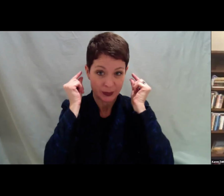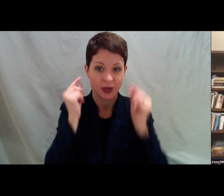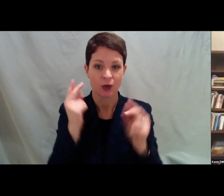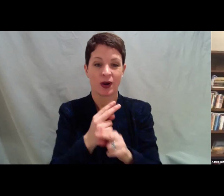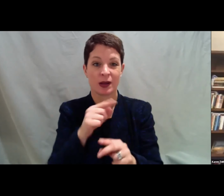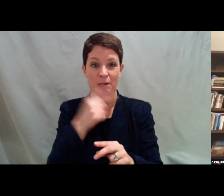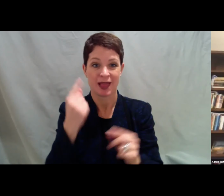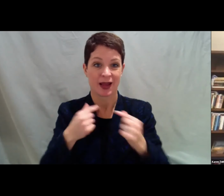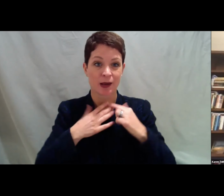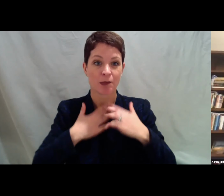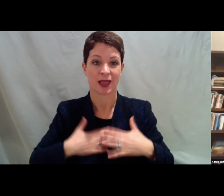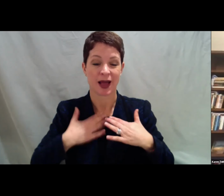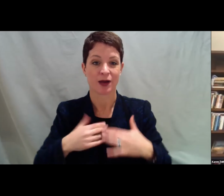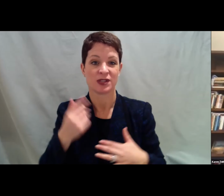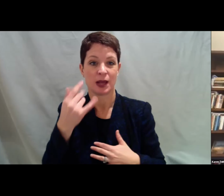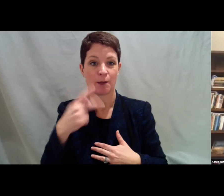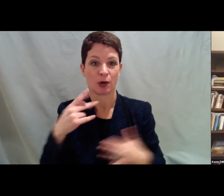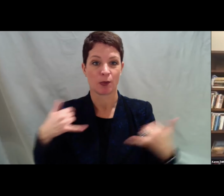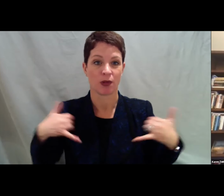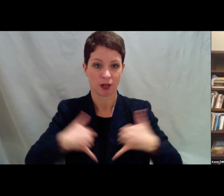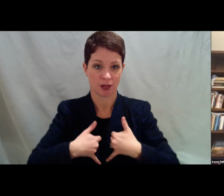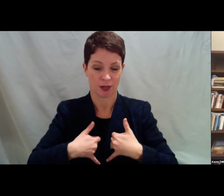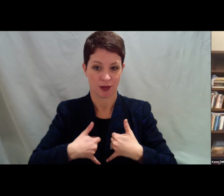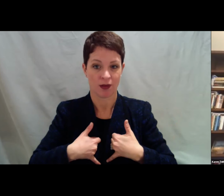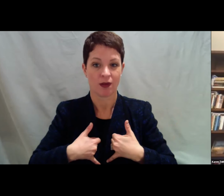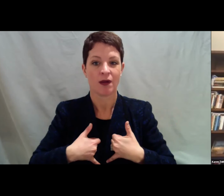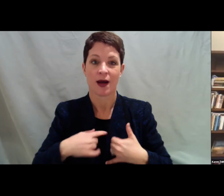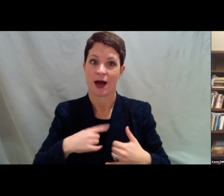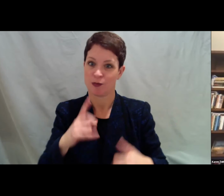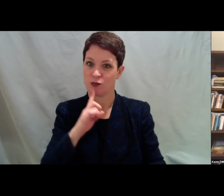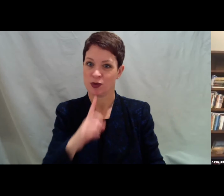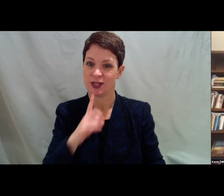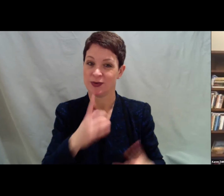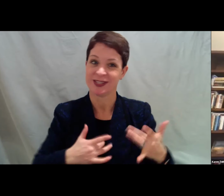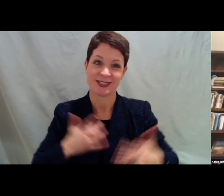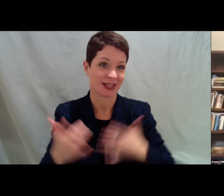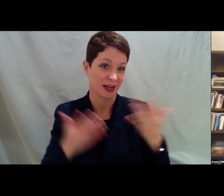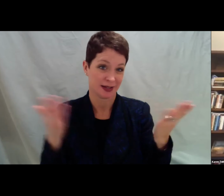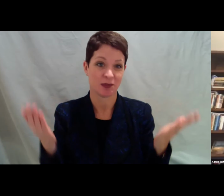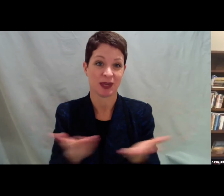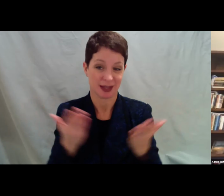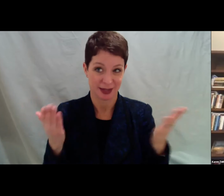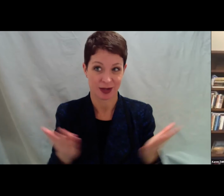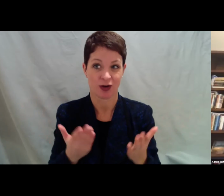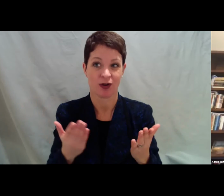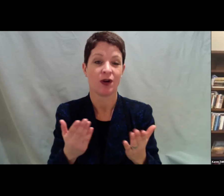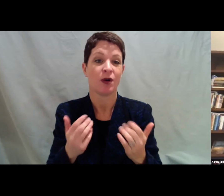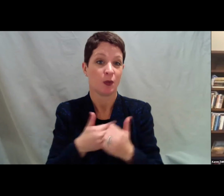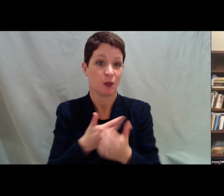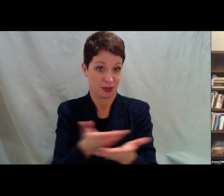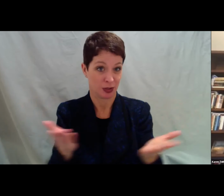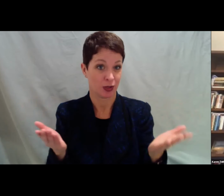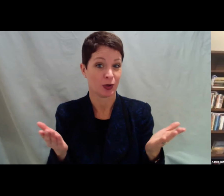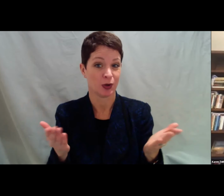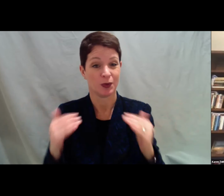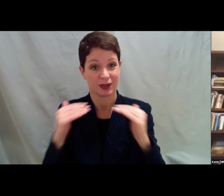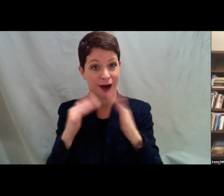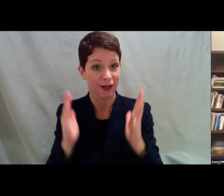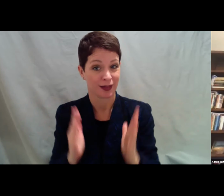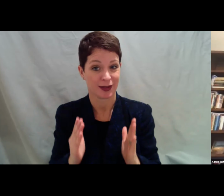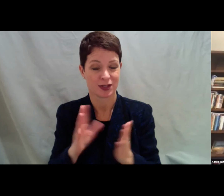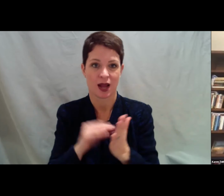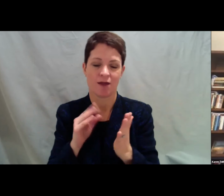black blouse and an eggplant colored blazer. And I am very delighted to be on this panel with colleagues that I've